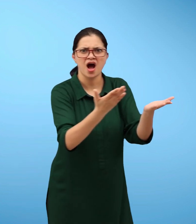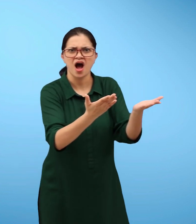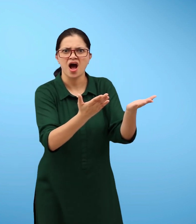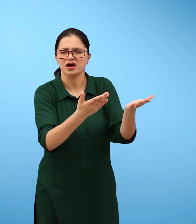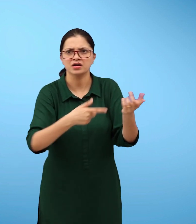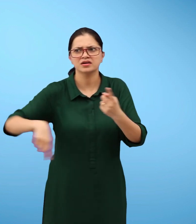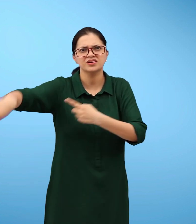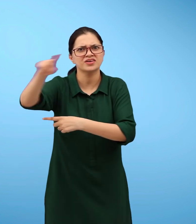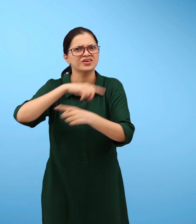monkey.